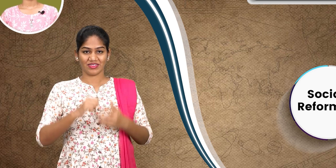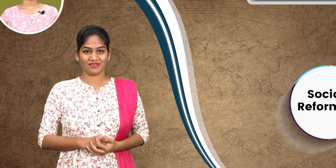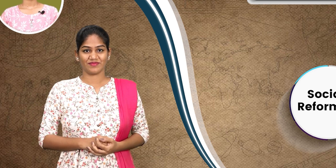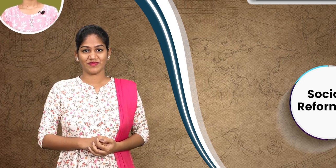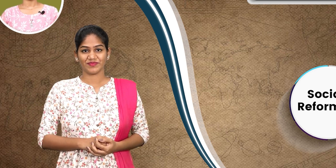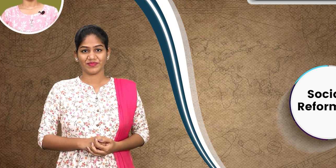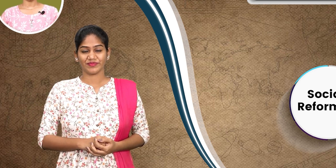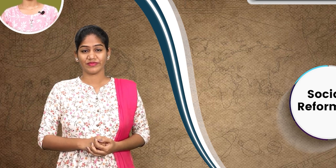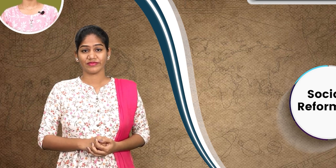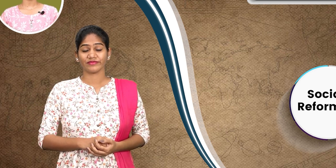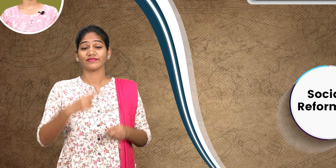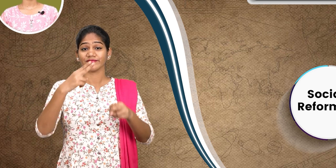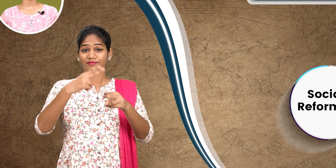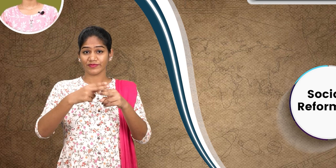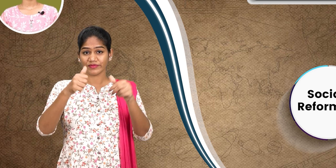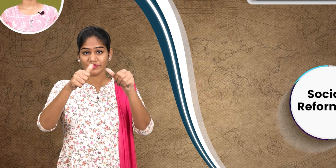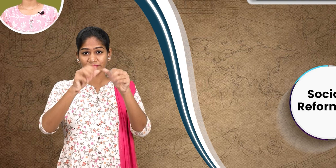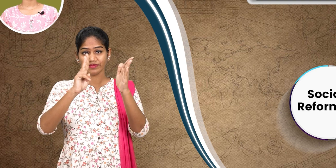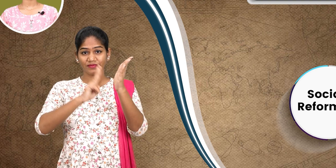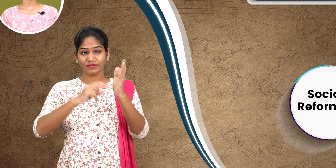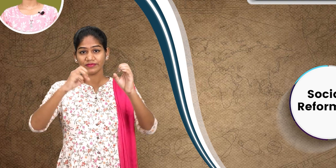Ambedkar,